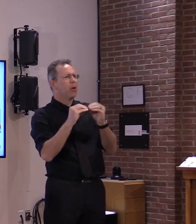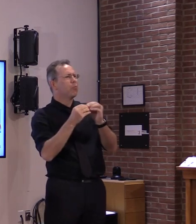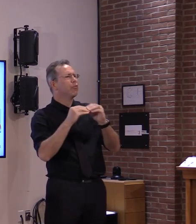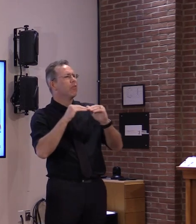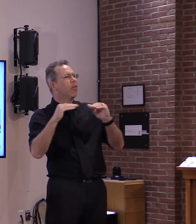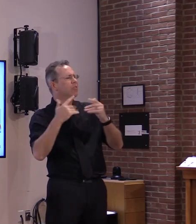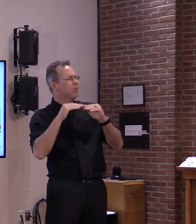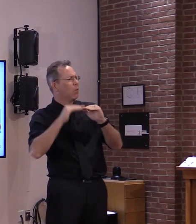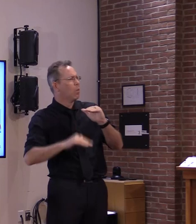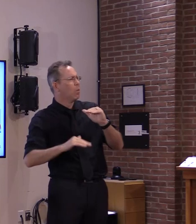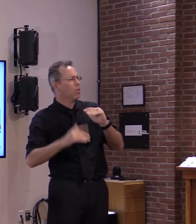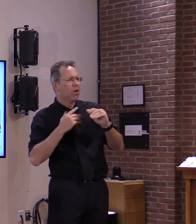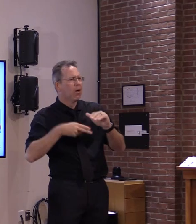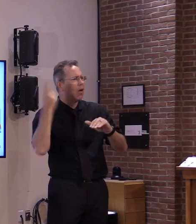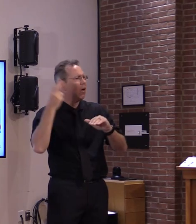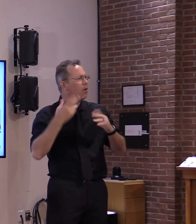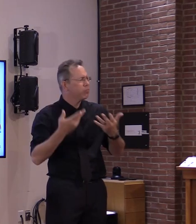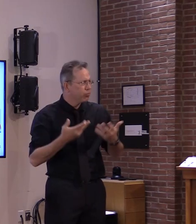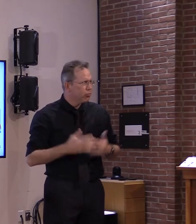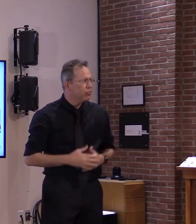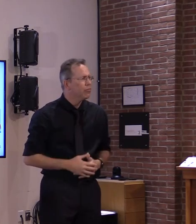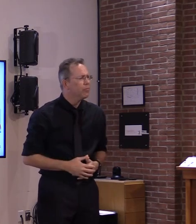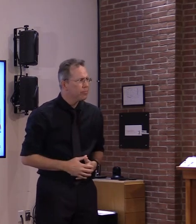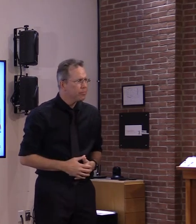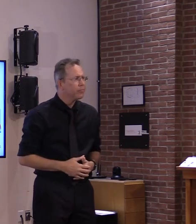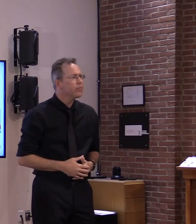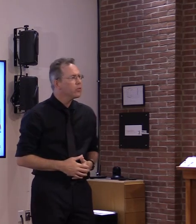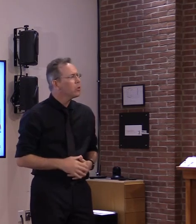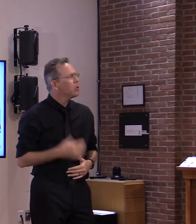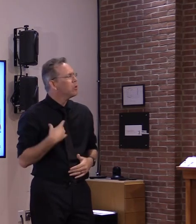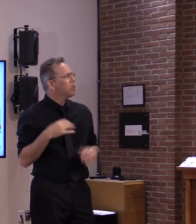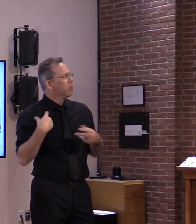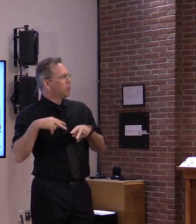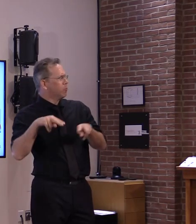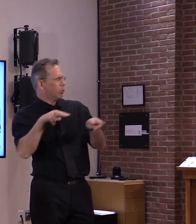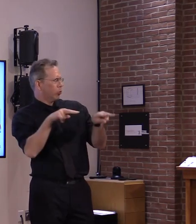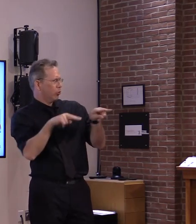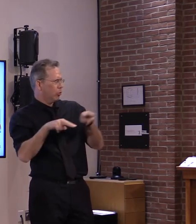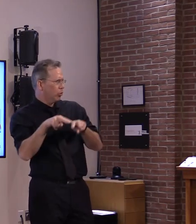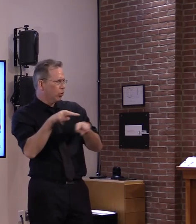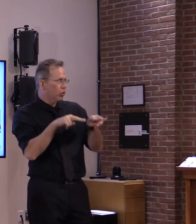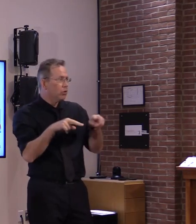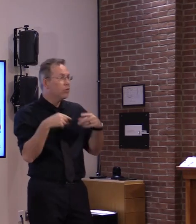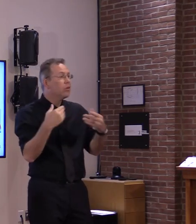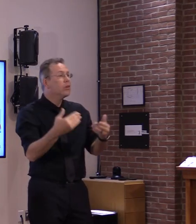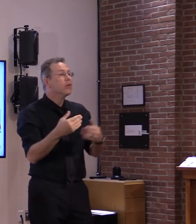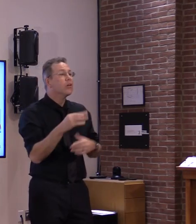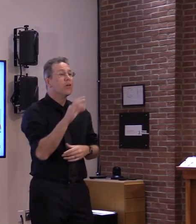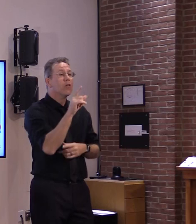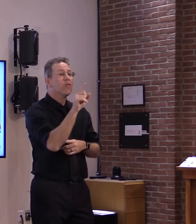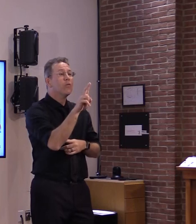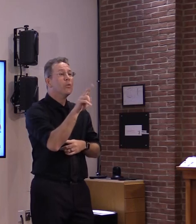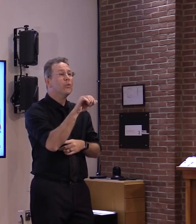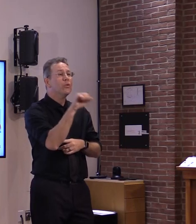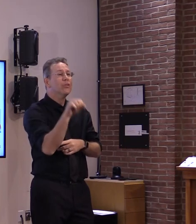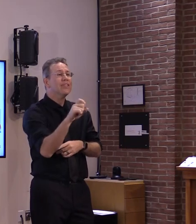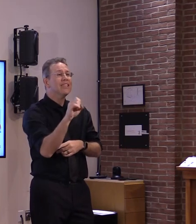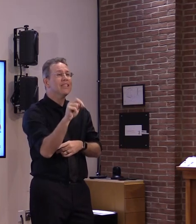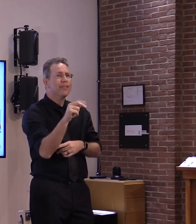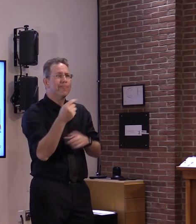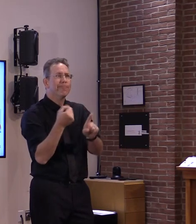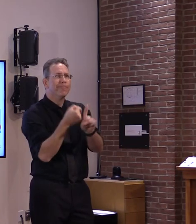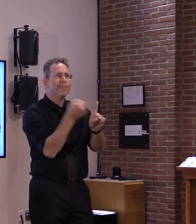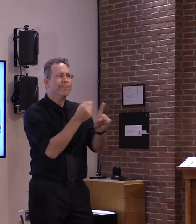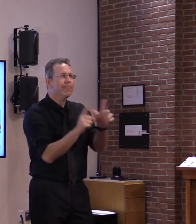great. And we'll need to watch that clearly as we enter flu season, where we'll have an